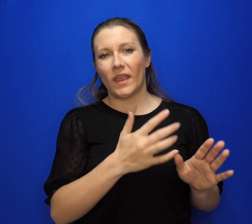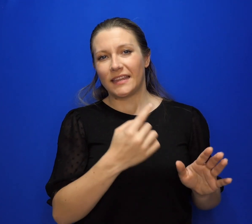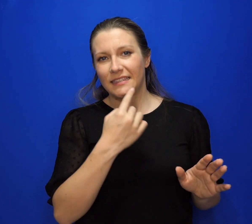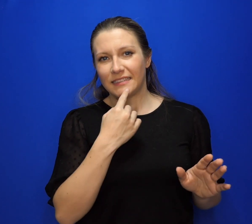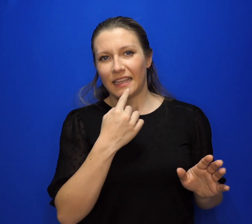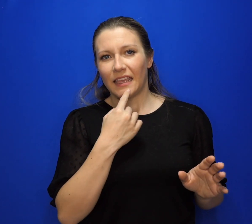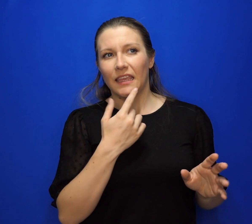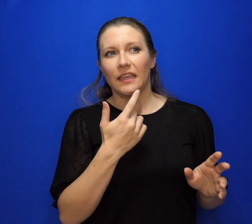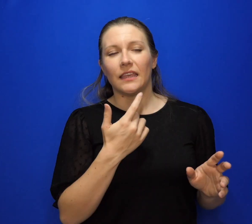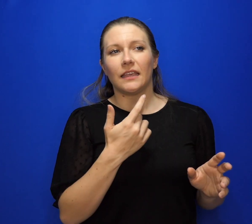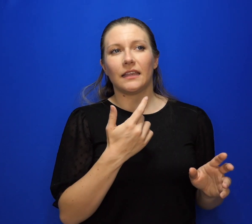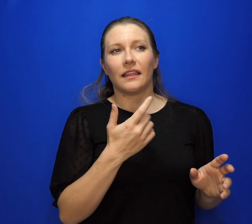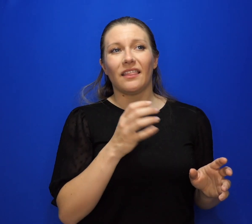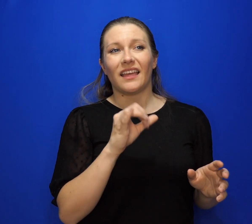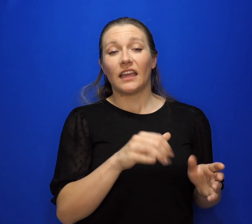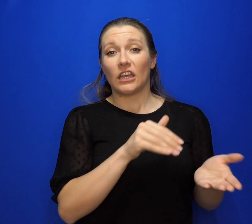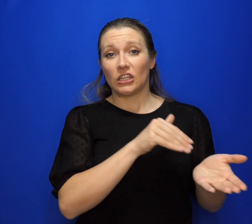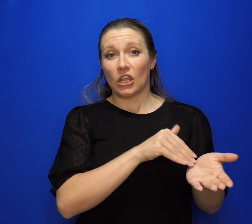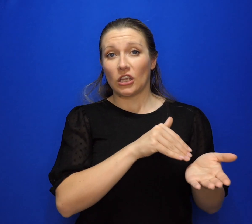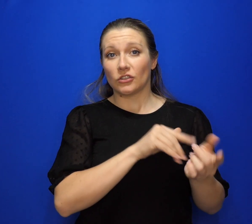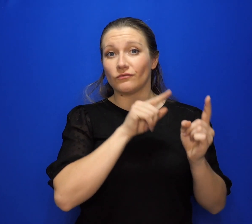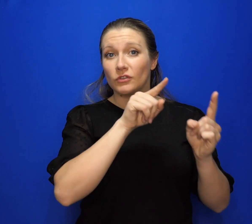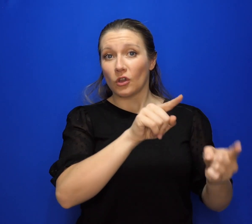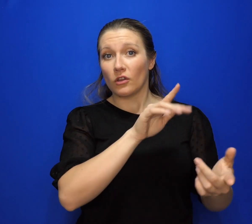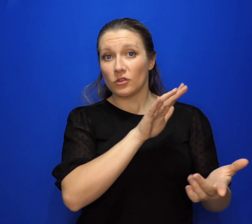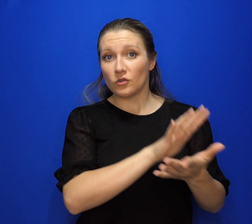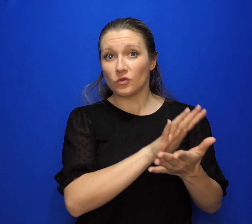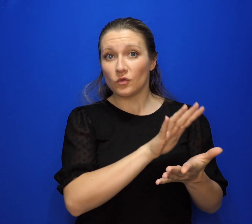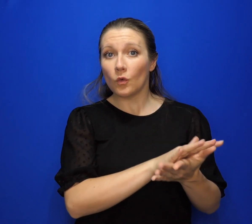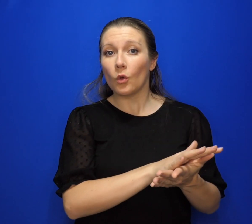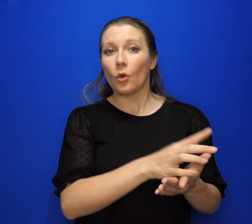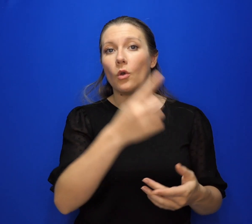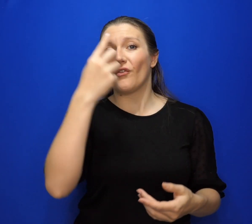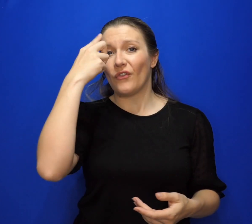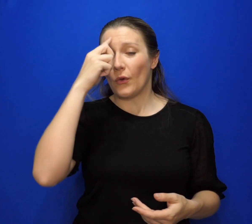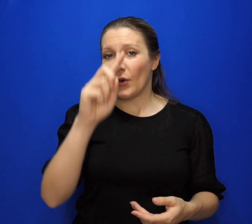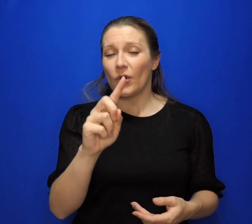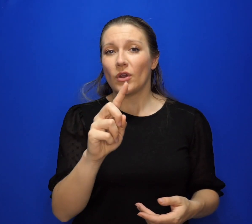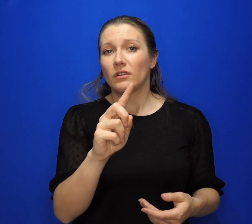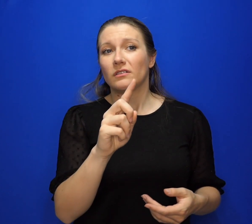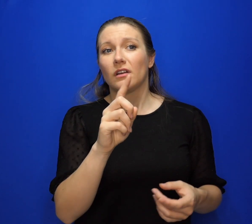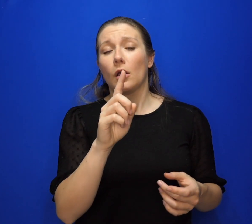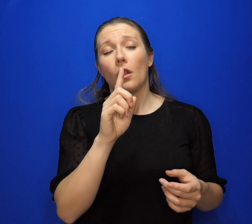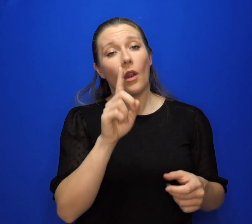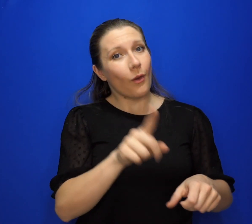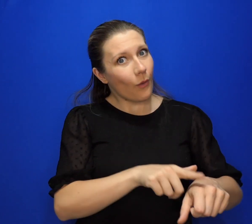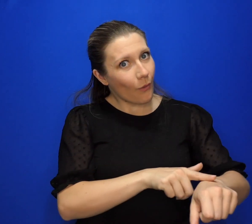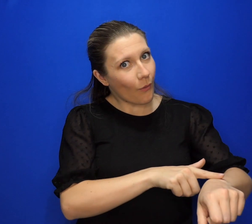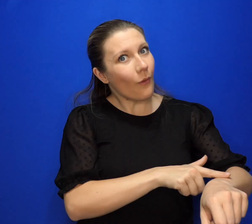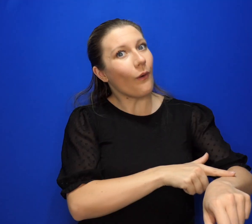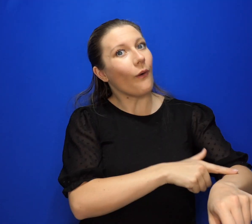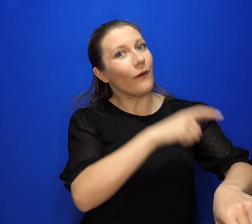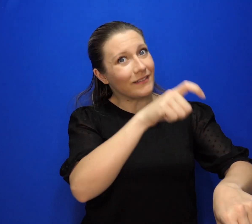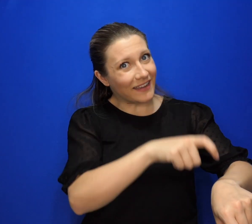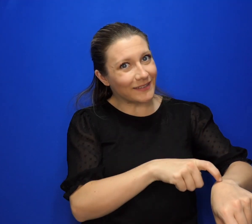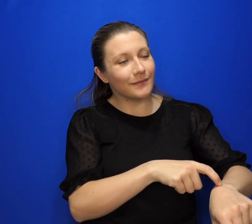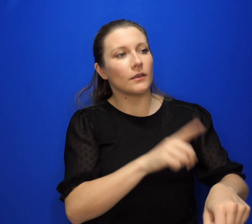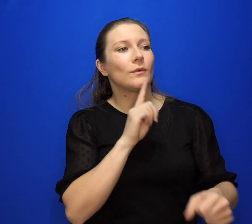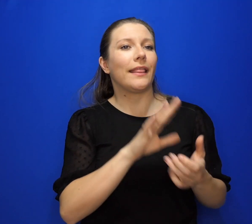is a doctor has gone to school for an awful long time, has really learned, has applied in a clinical